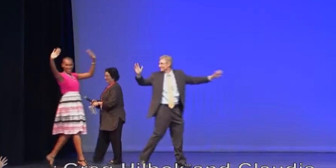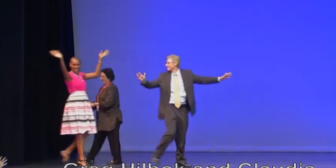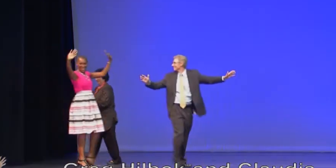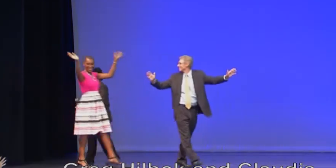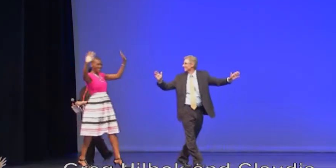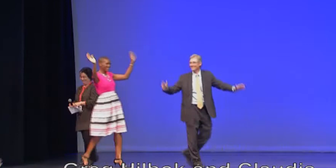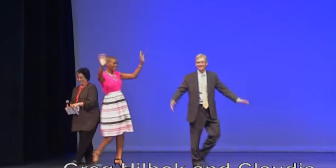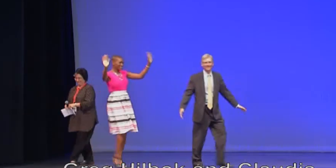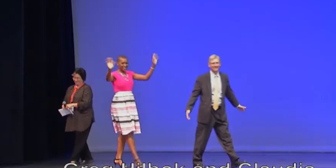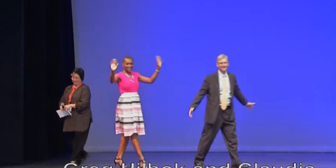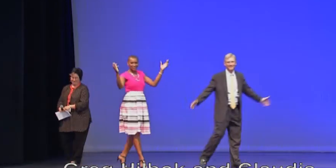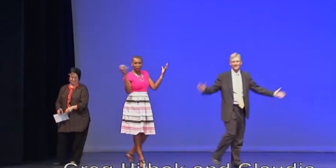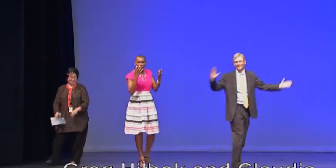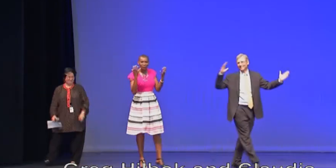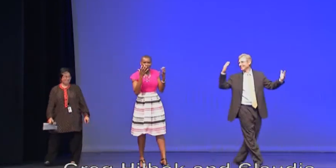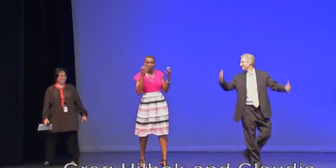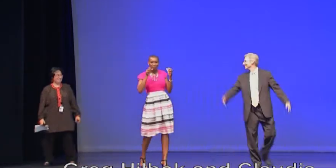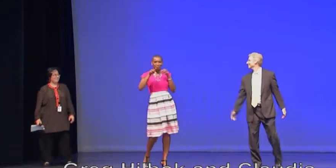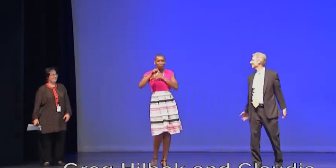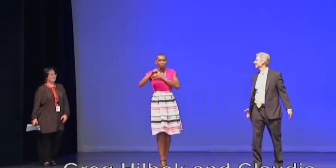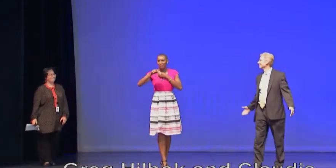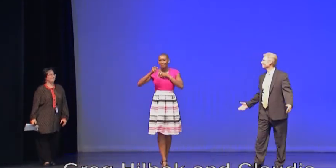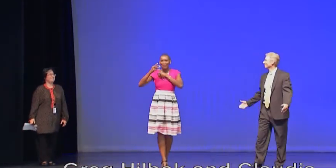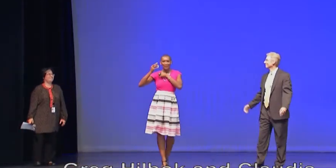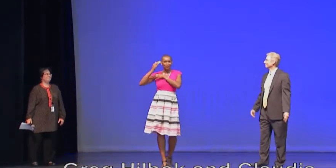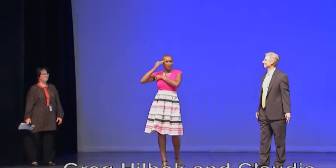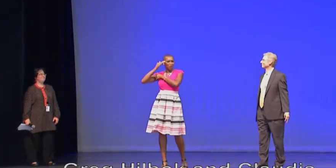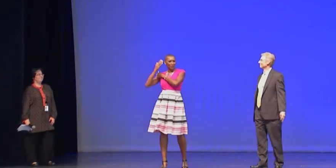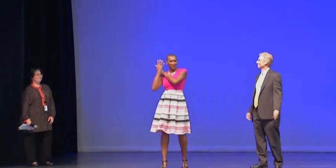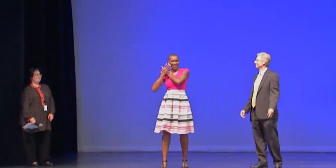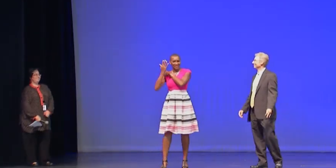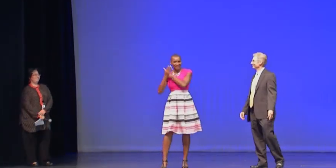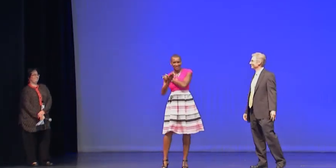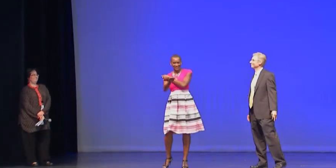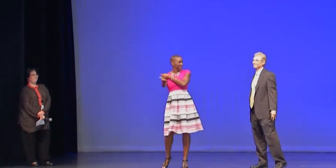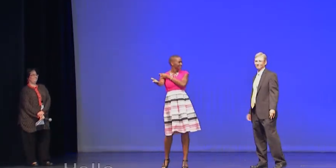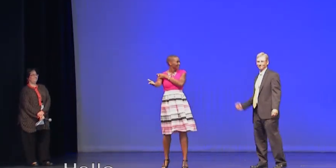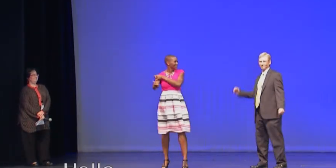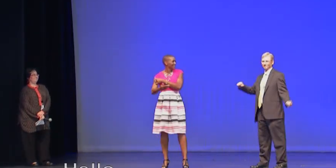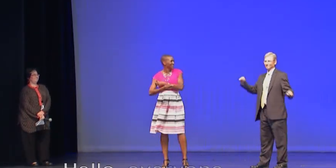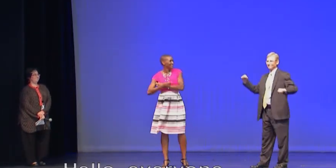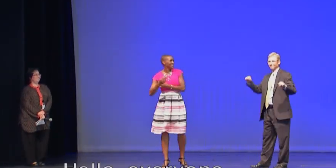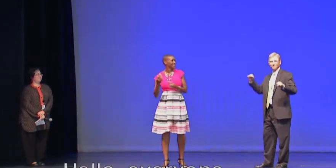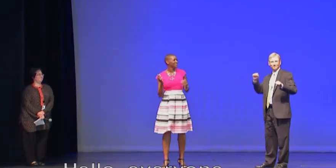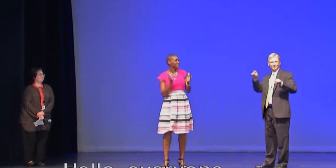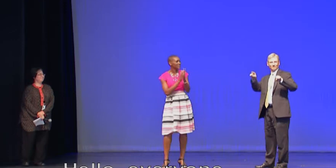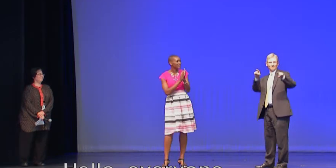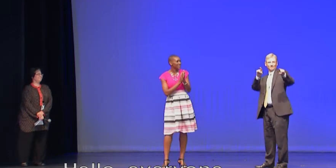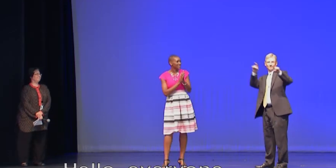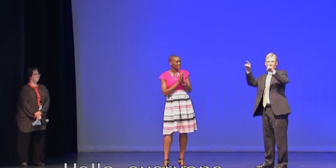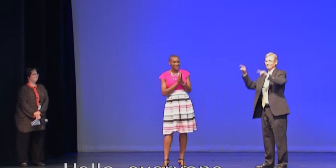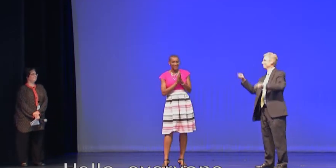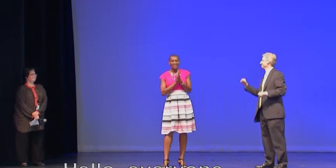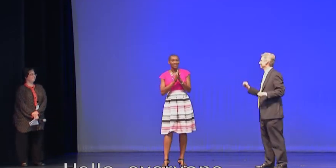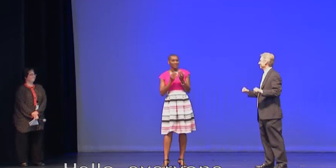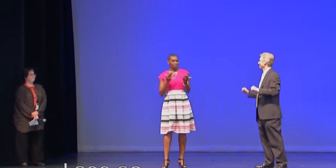Hello. Hello, everyone. I see so many familiar faces here. How wonderful.